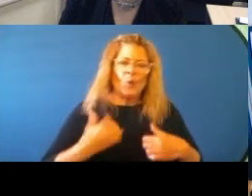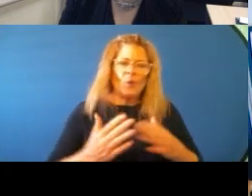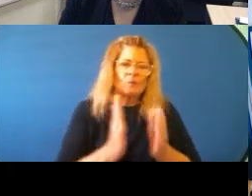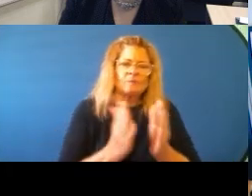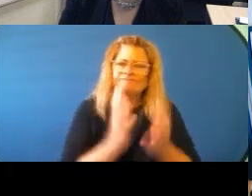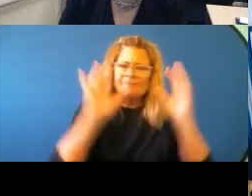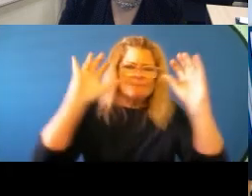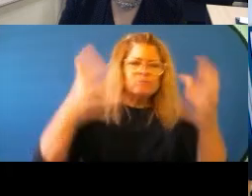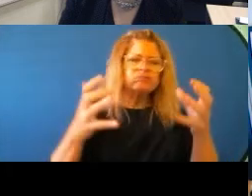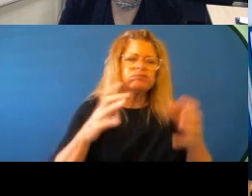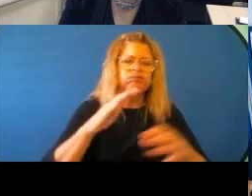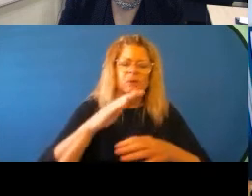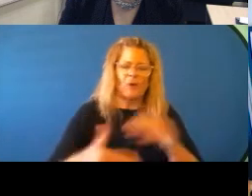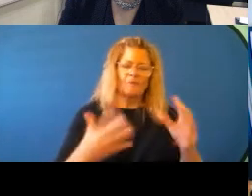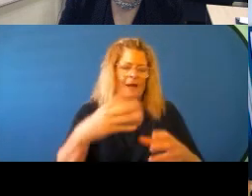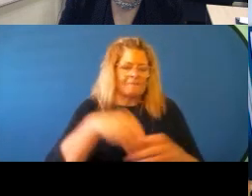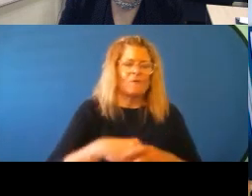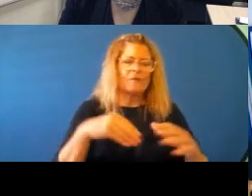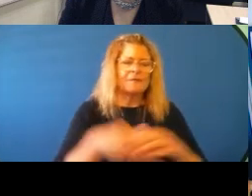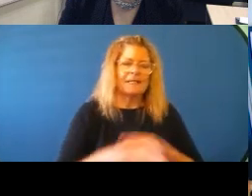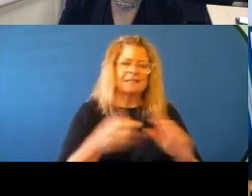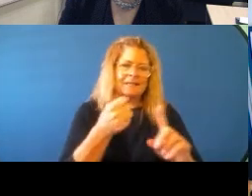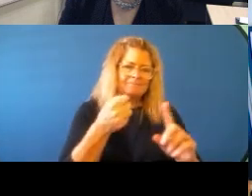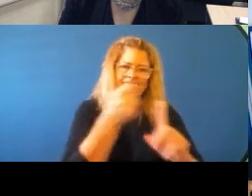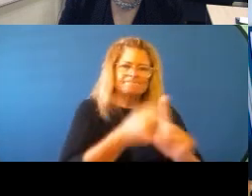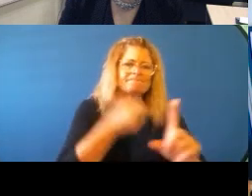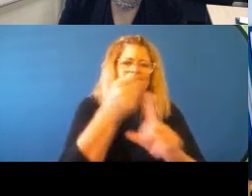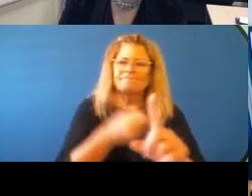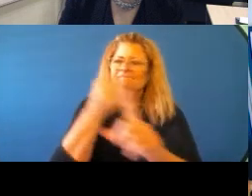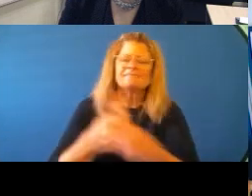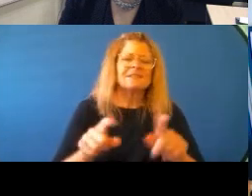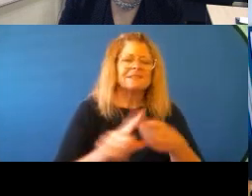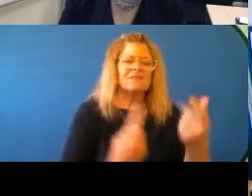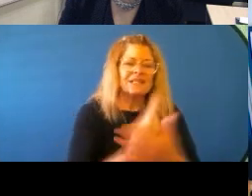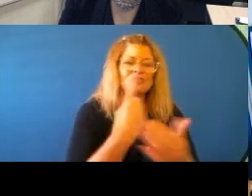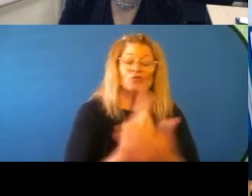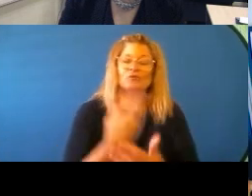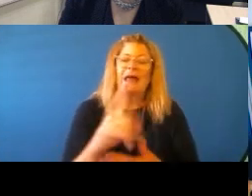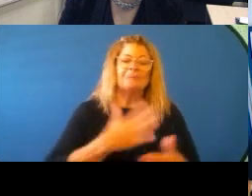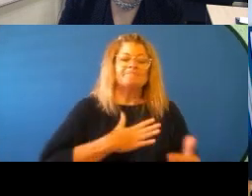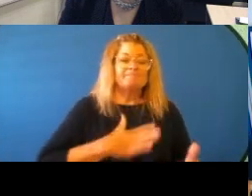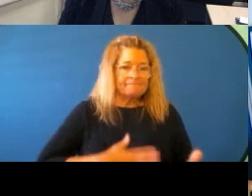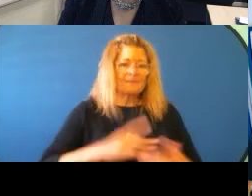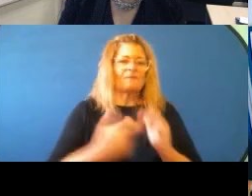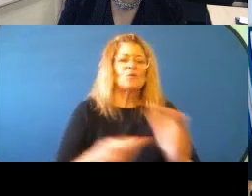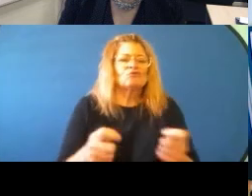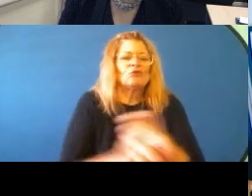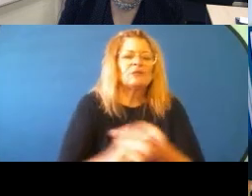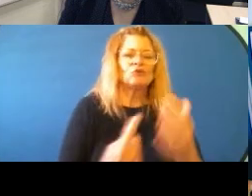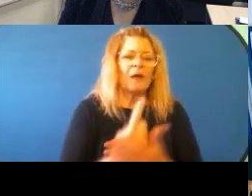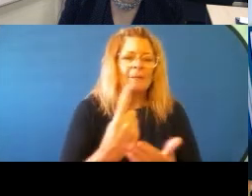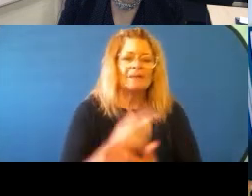and excited to be involved in tackling issues and the process of change. That these partnerships must take a whole